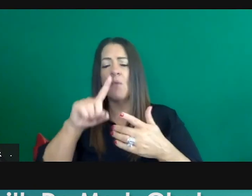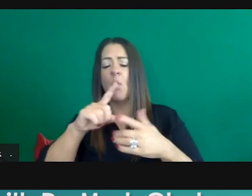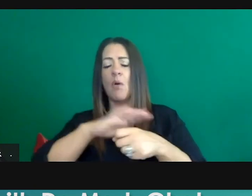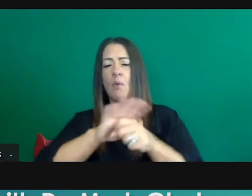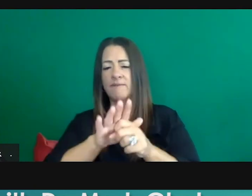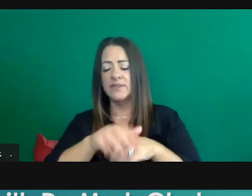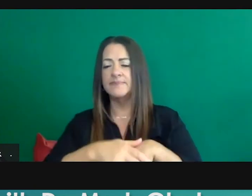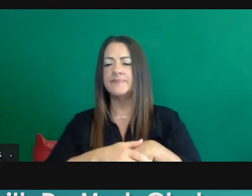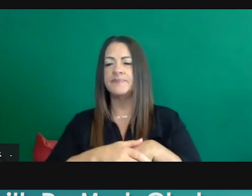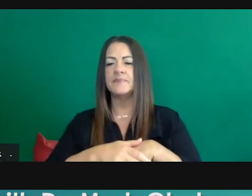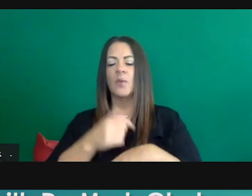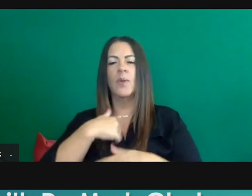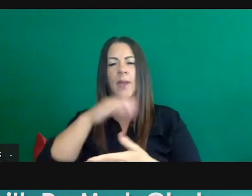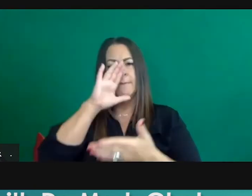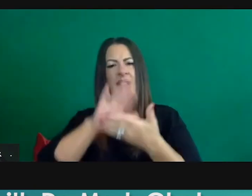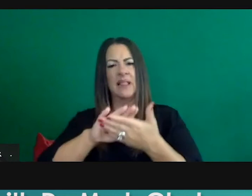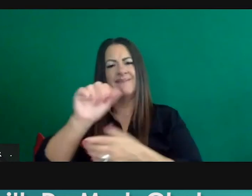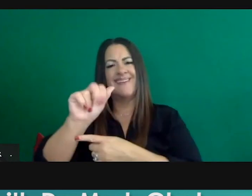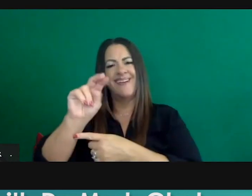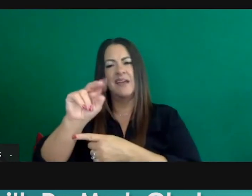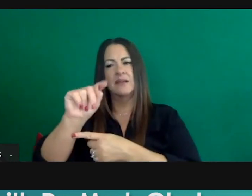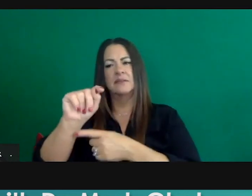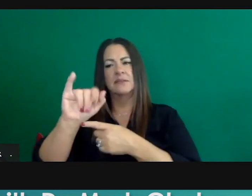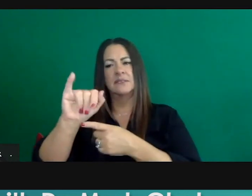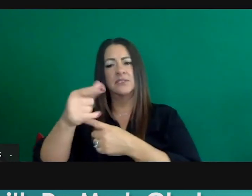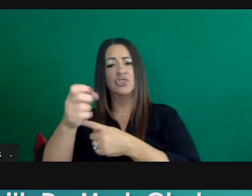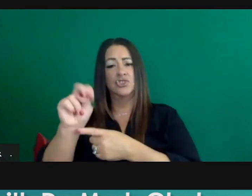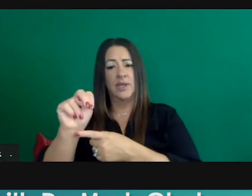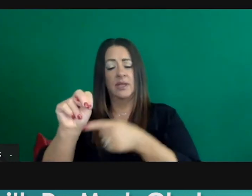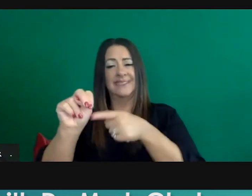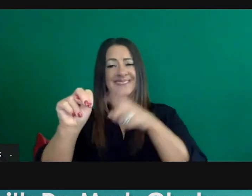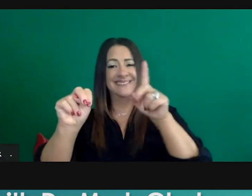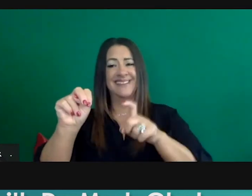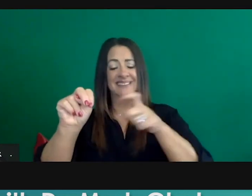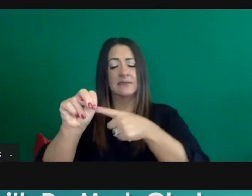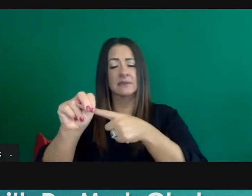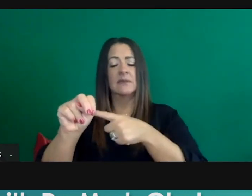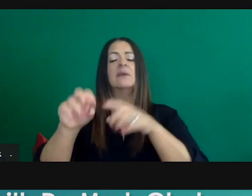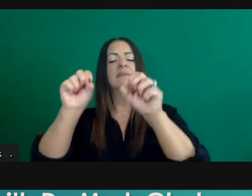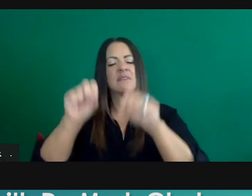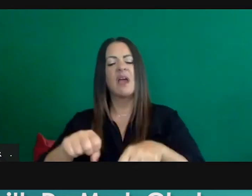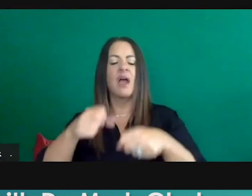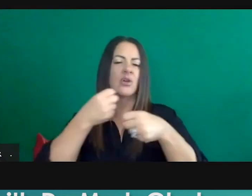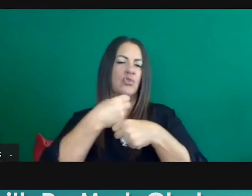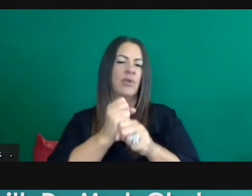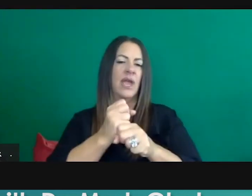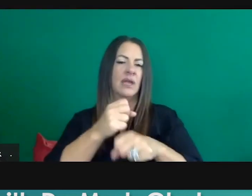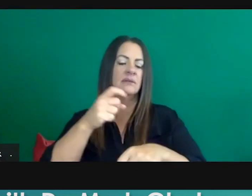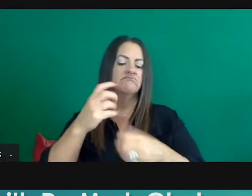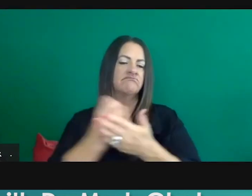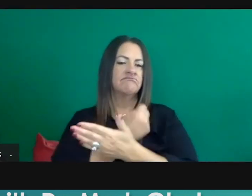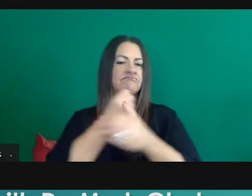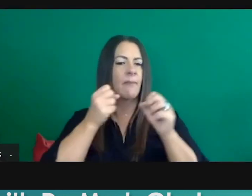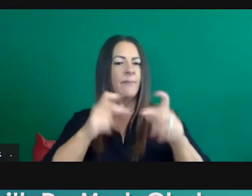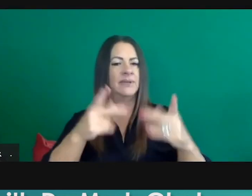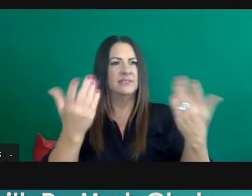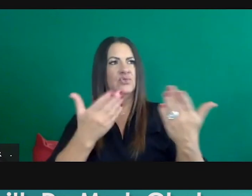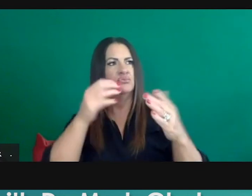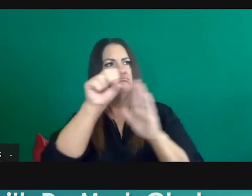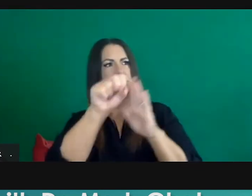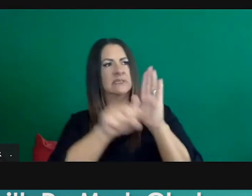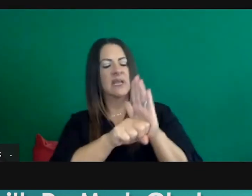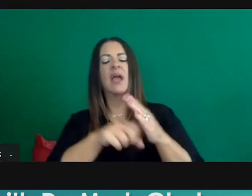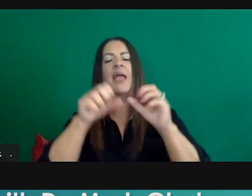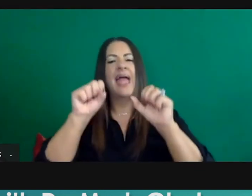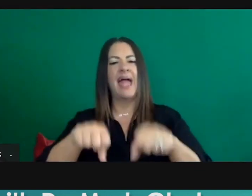believe that antigen testing and sort of this rapid testing really creates an opportunity for the state to, in a